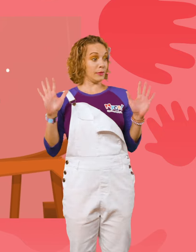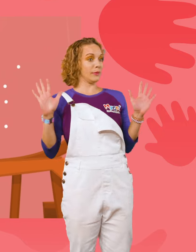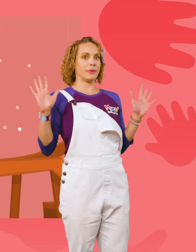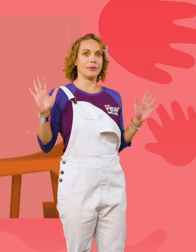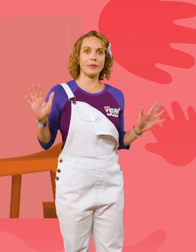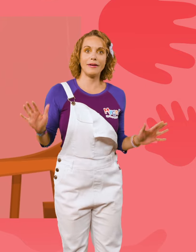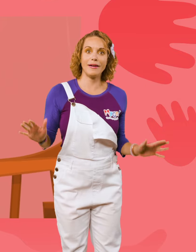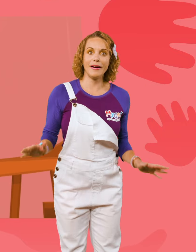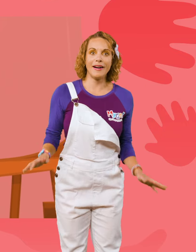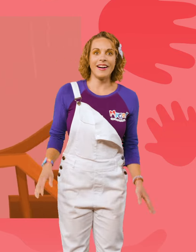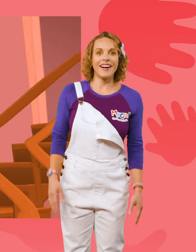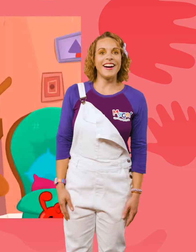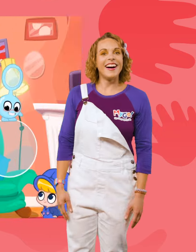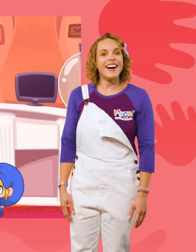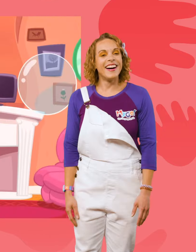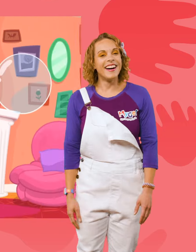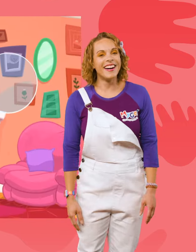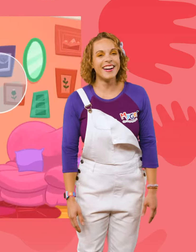Whoa!